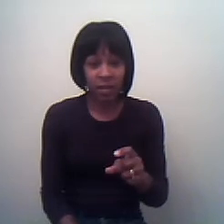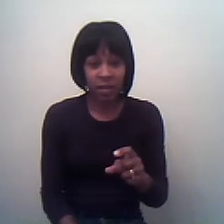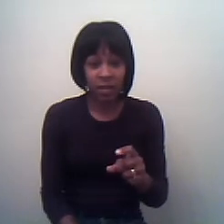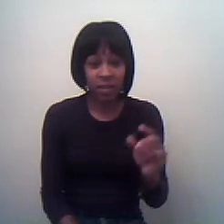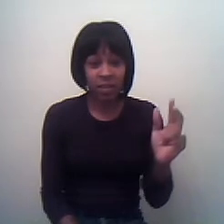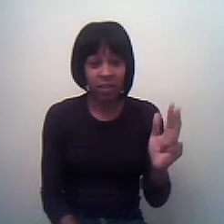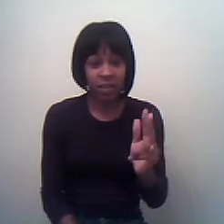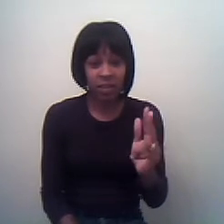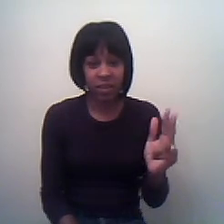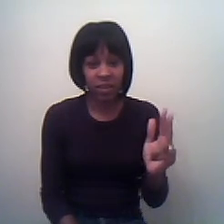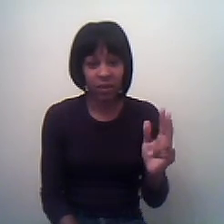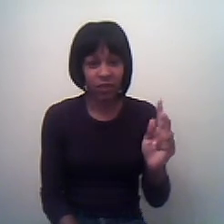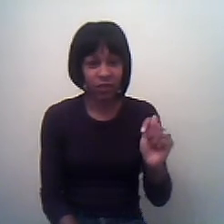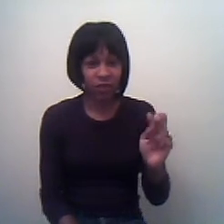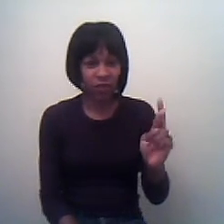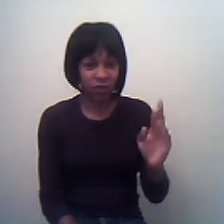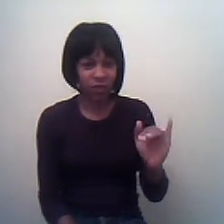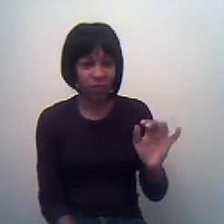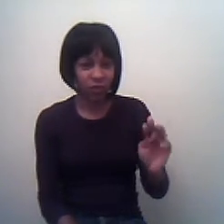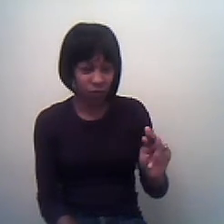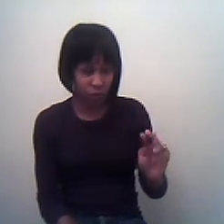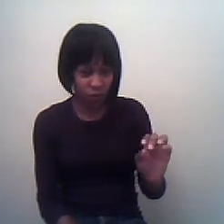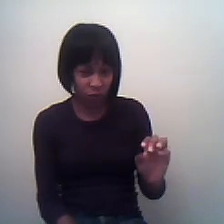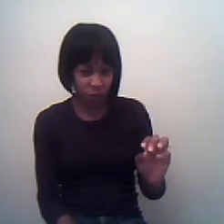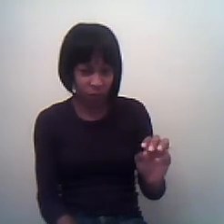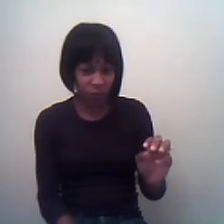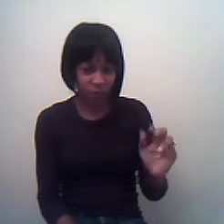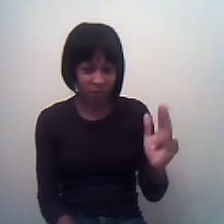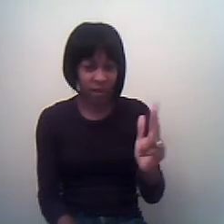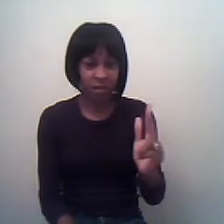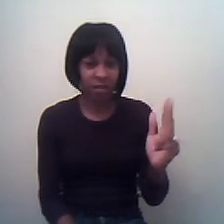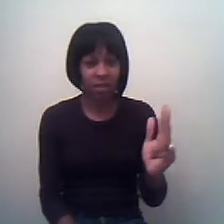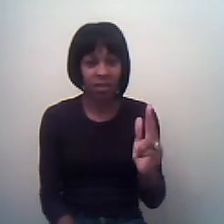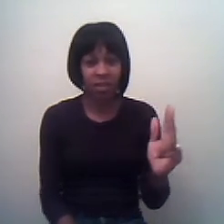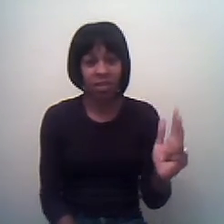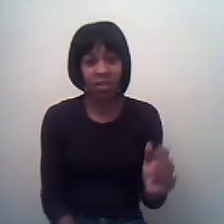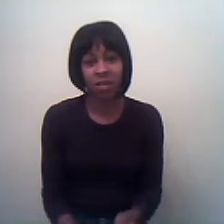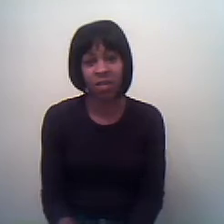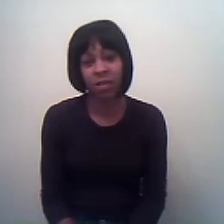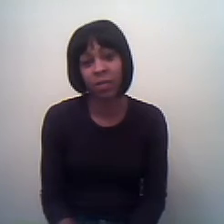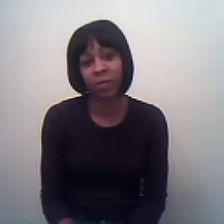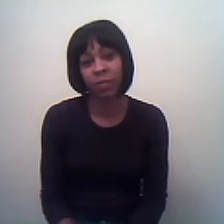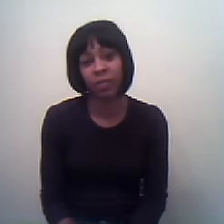The best point of sail for a sailboat is with the wind on the beam, 90 degrees to the sail.